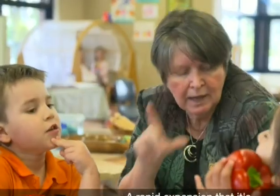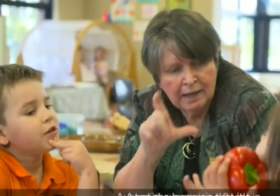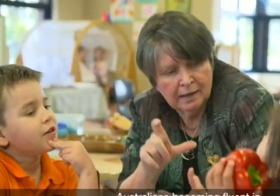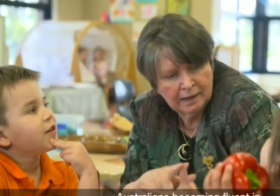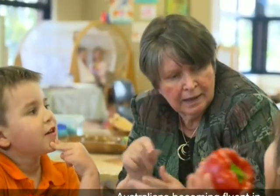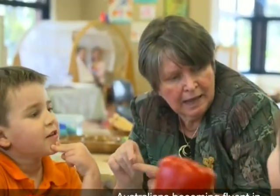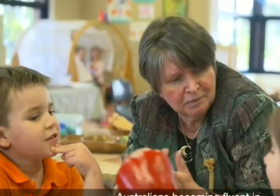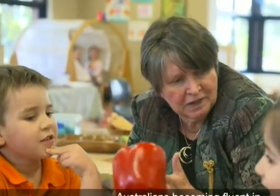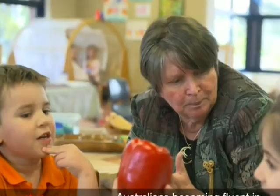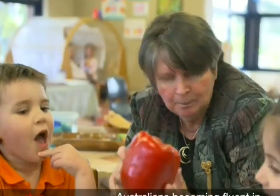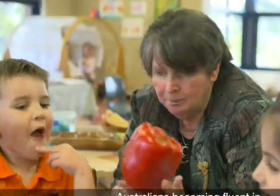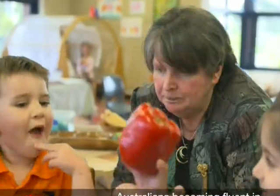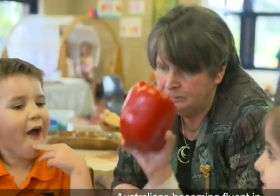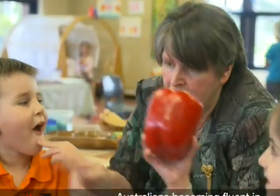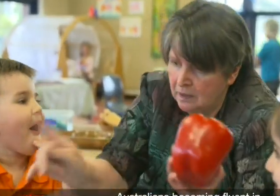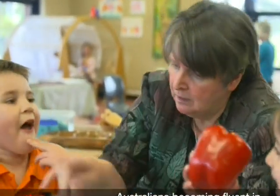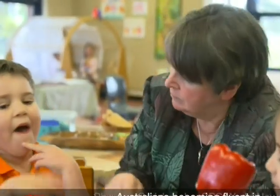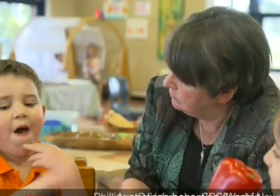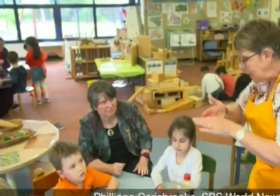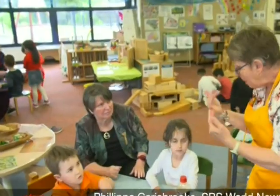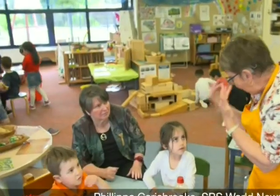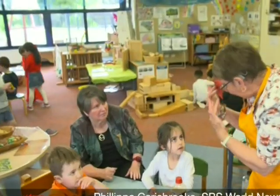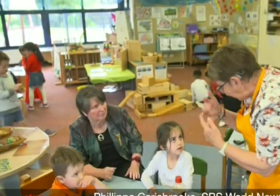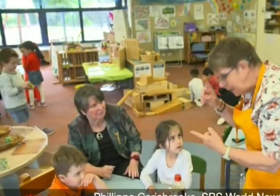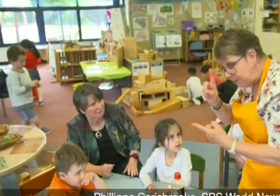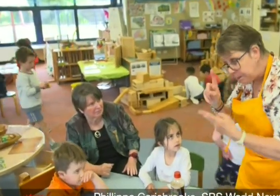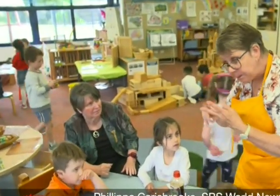more Australians becoming fluent in sign language. Philippa Carisbrook,